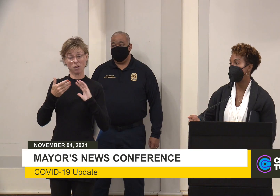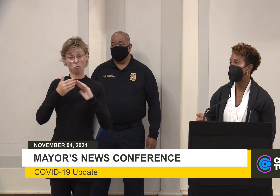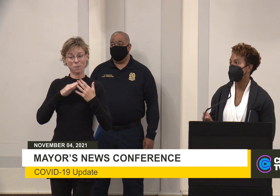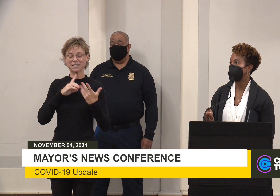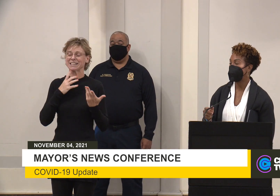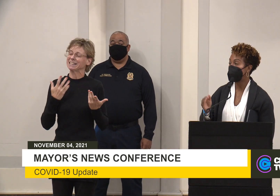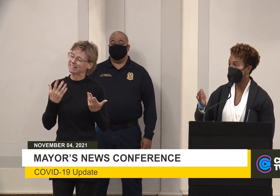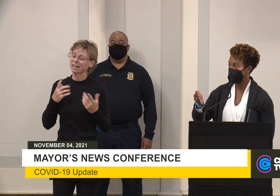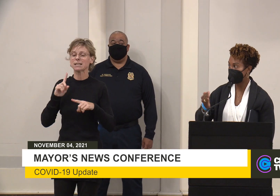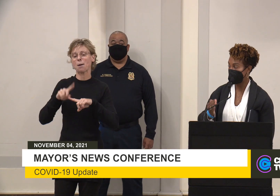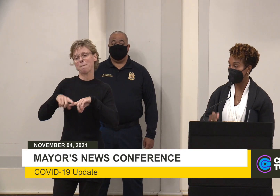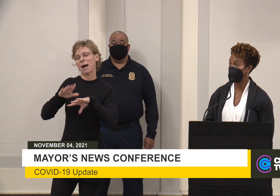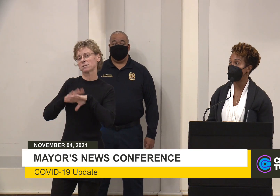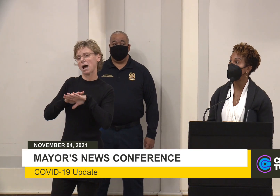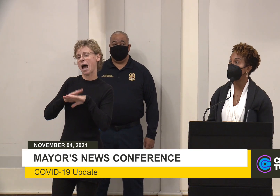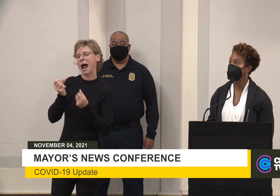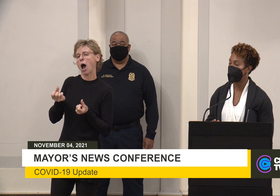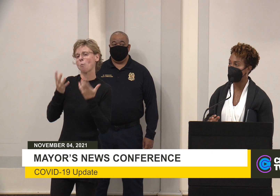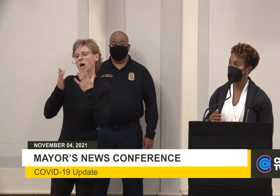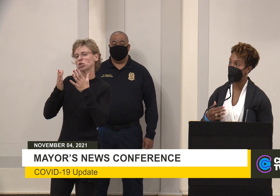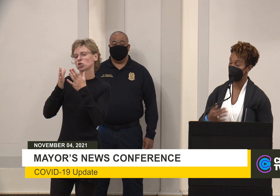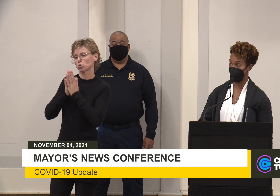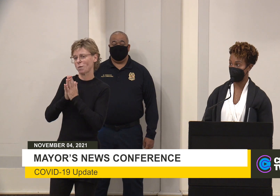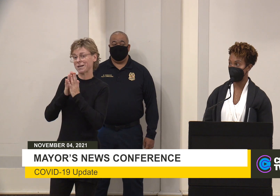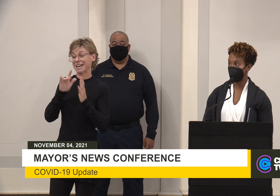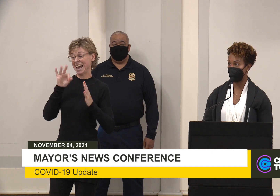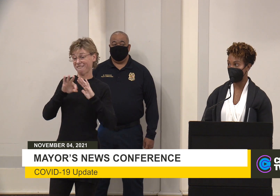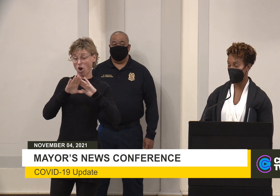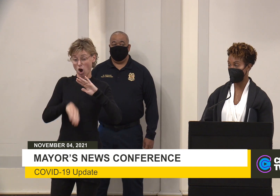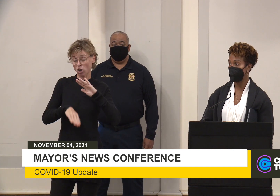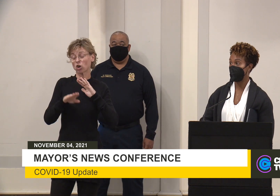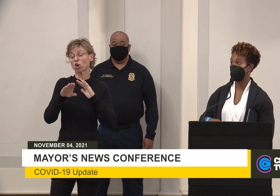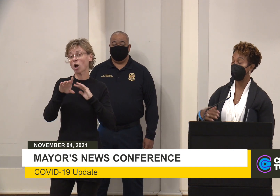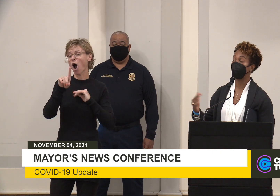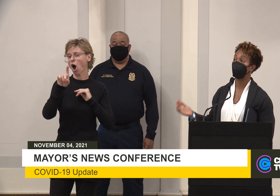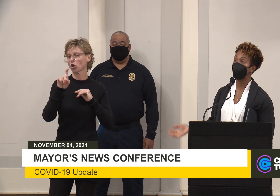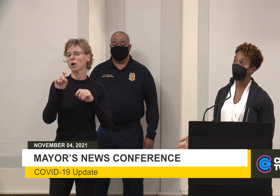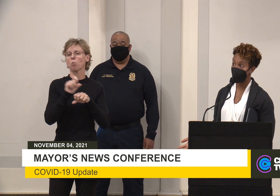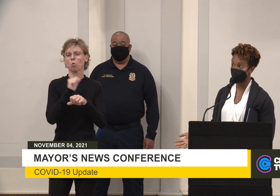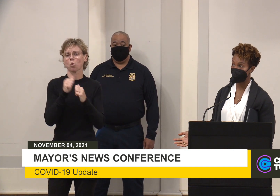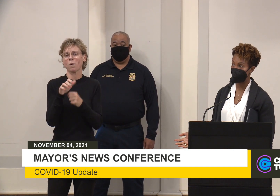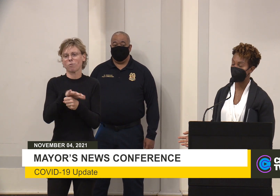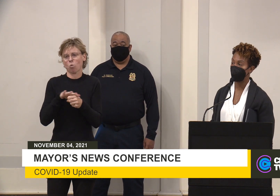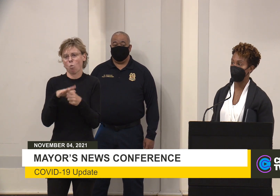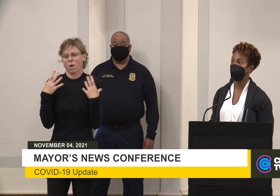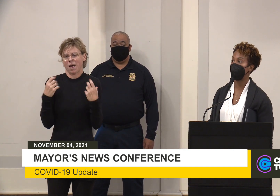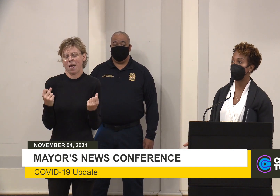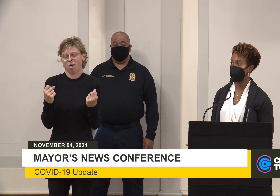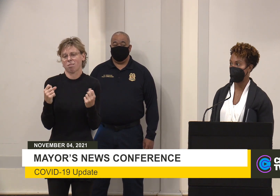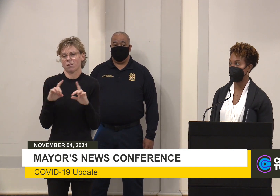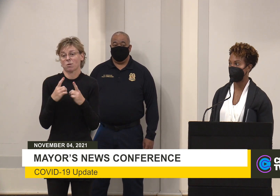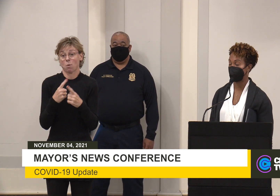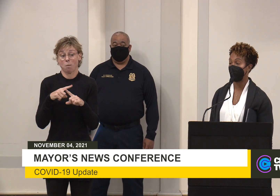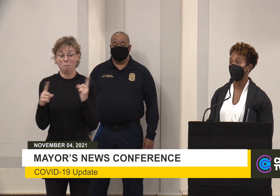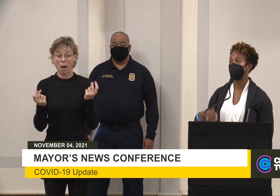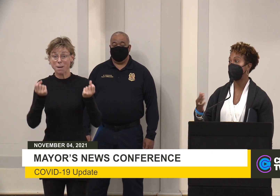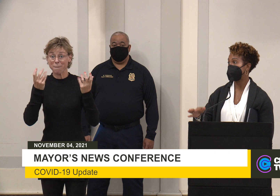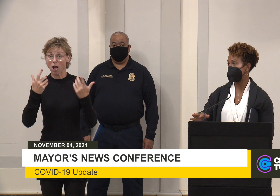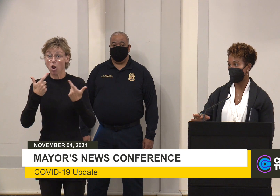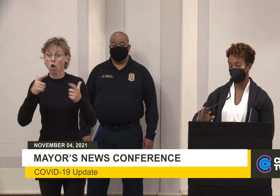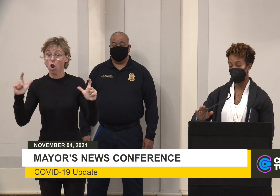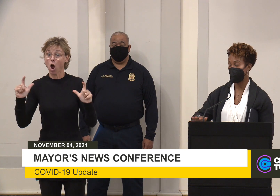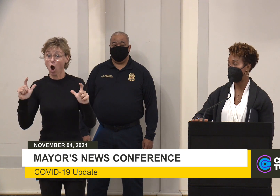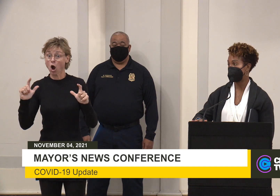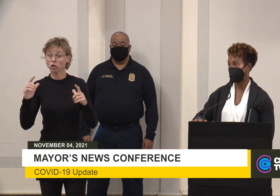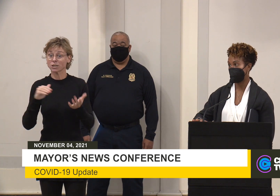requesting. And so I think if it's below 100, then they would work with the local health department. But for larger practices that can take many doses, they